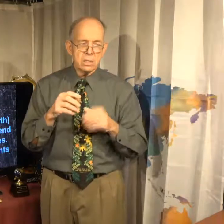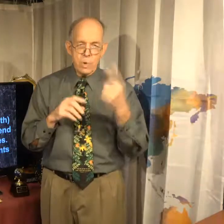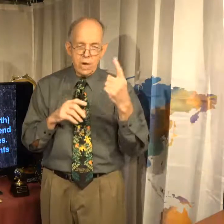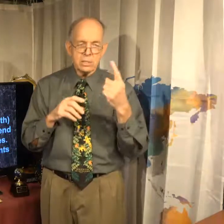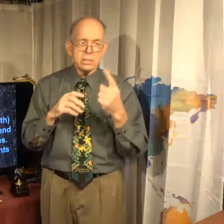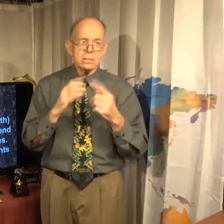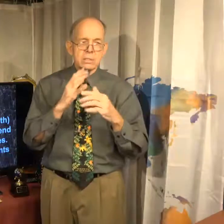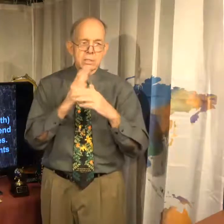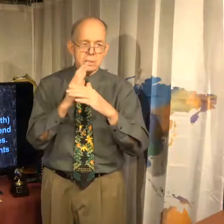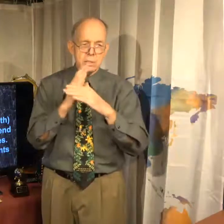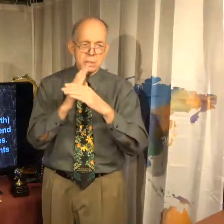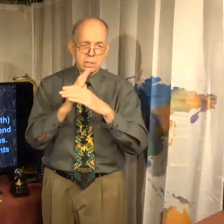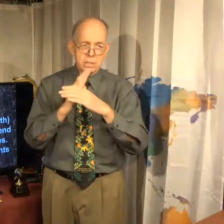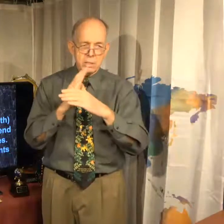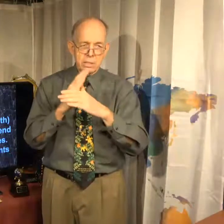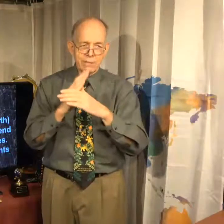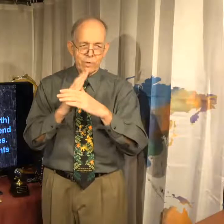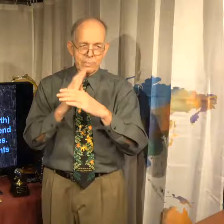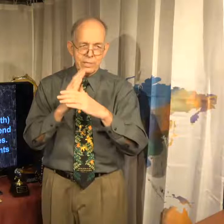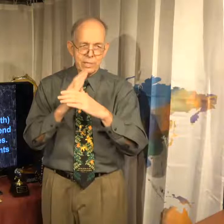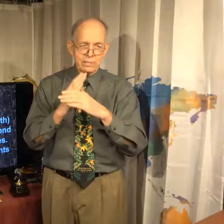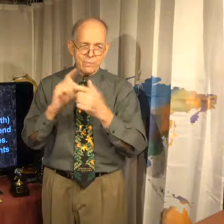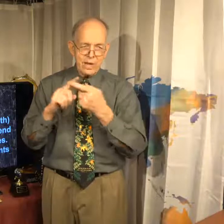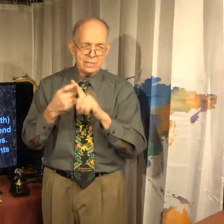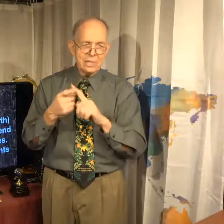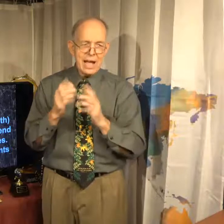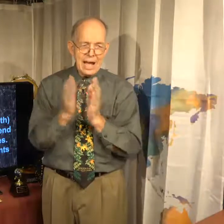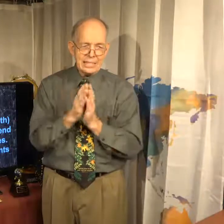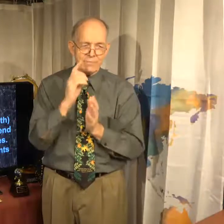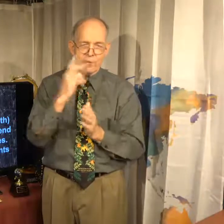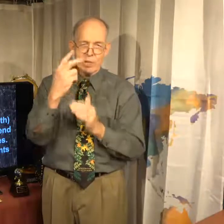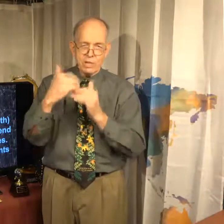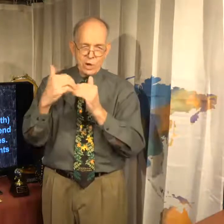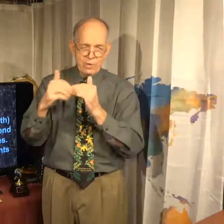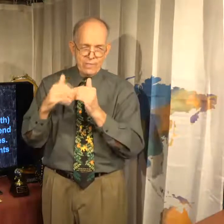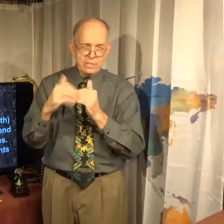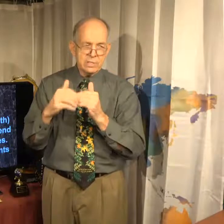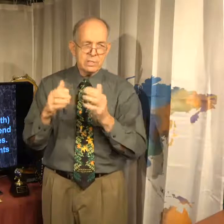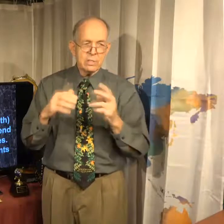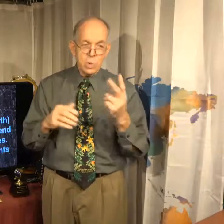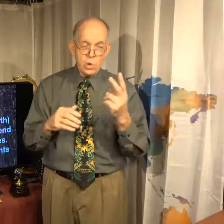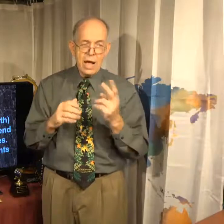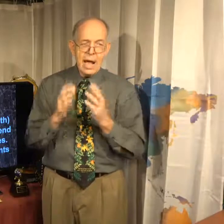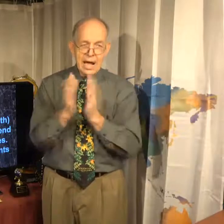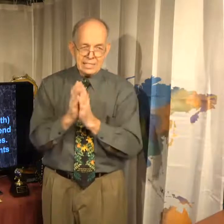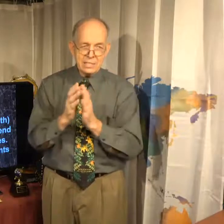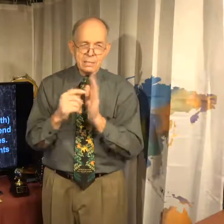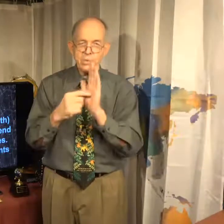Number one. And if we begin to friend, actually speaking alive, actually